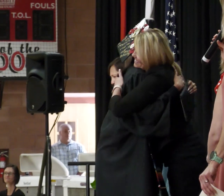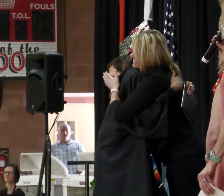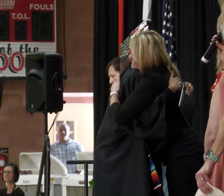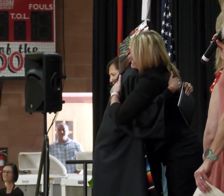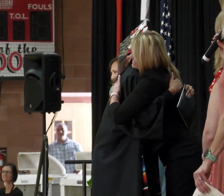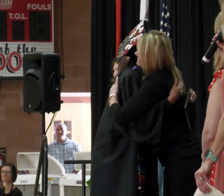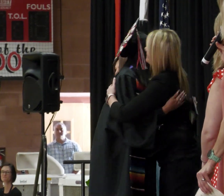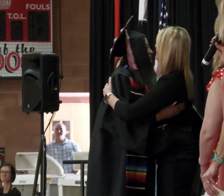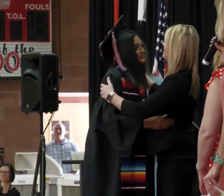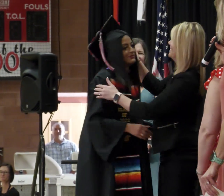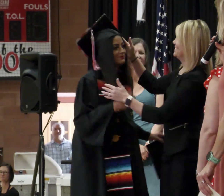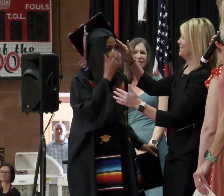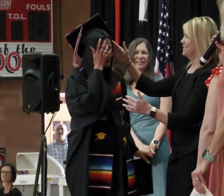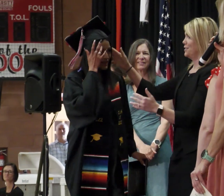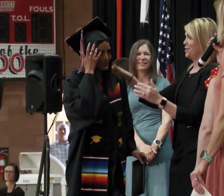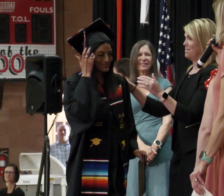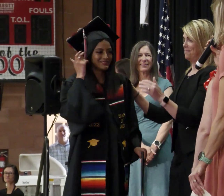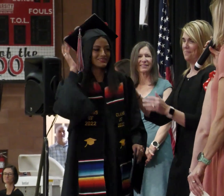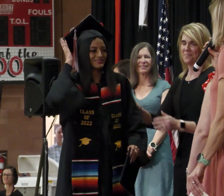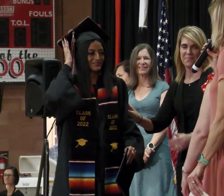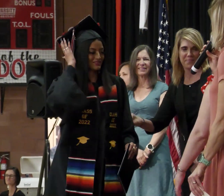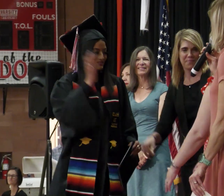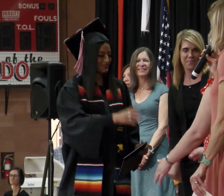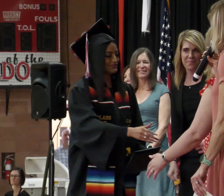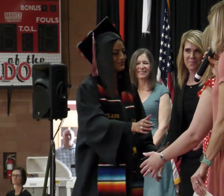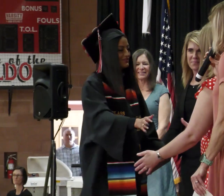Accepting her diploma For Miss Tara Wilkins Giving her a hug